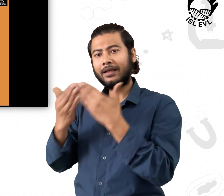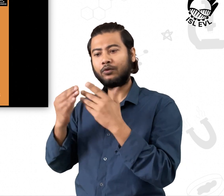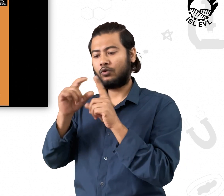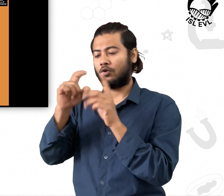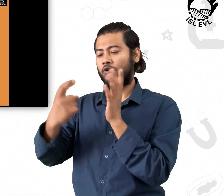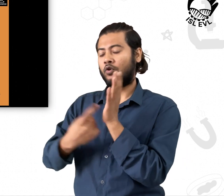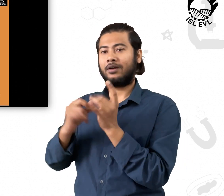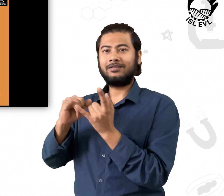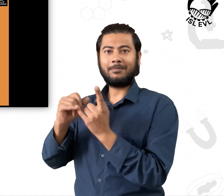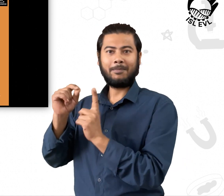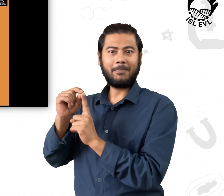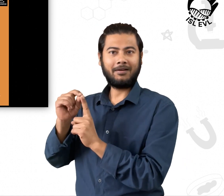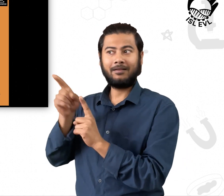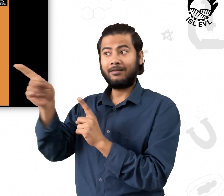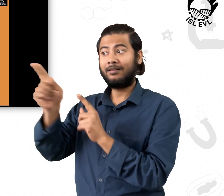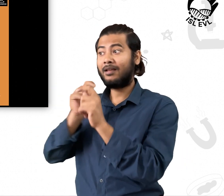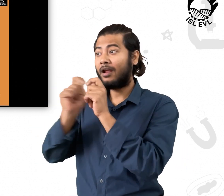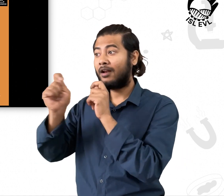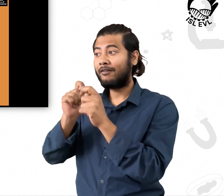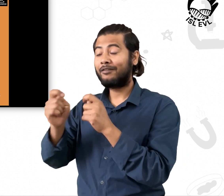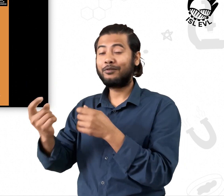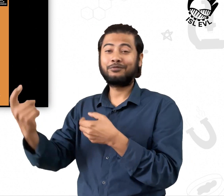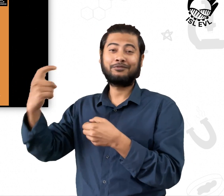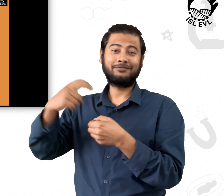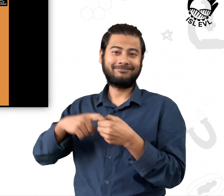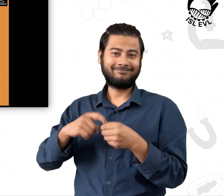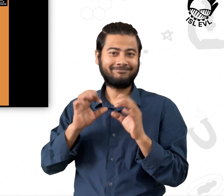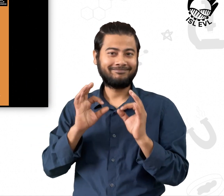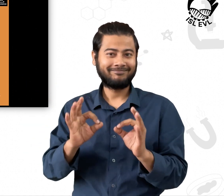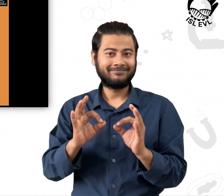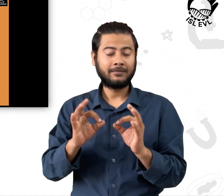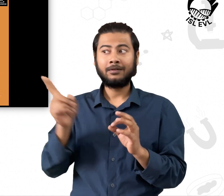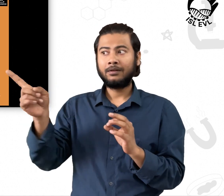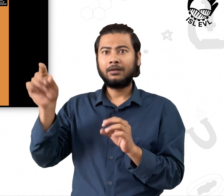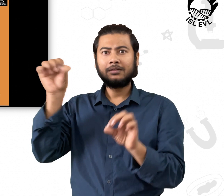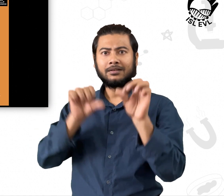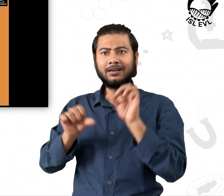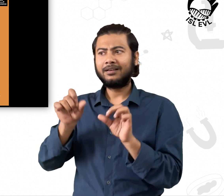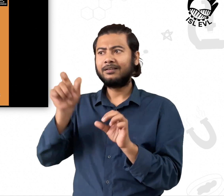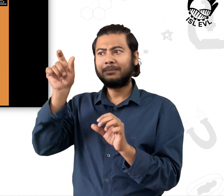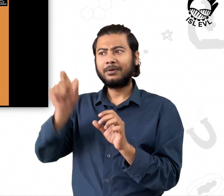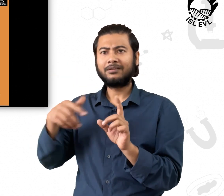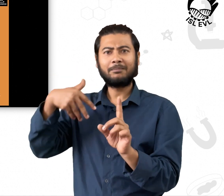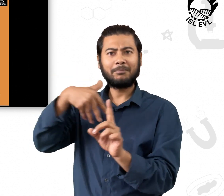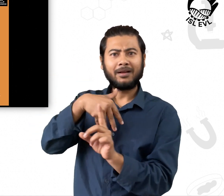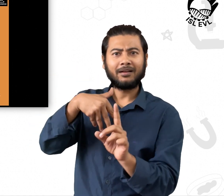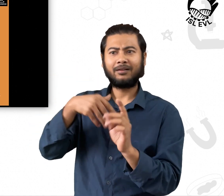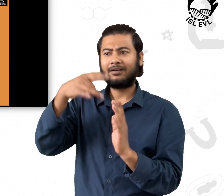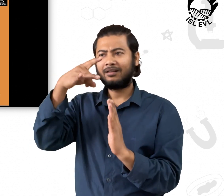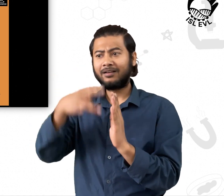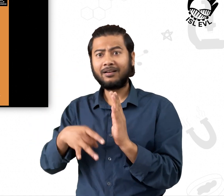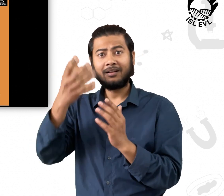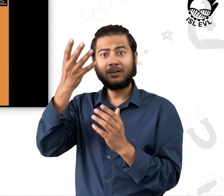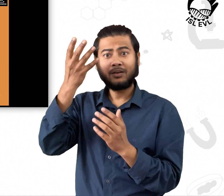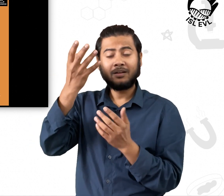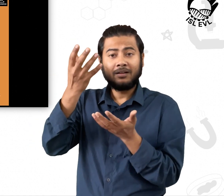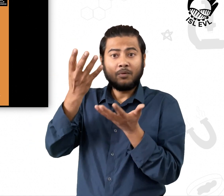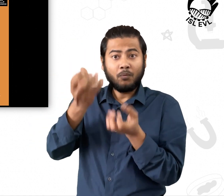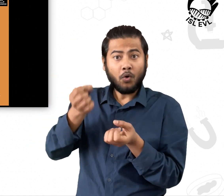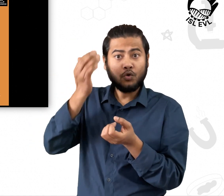So, that's it for today. We would like to thank Dr. Samay Pandey for being on our episode. If you want to know more